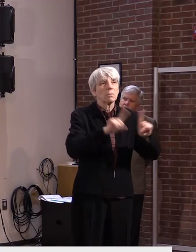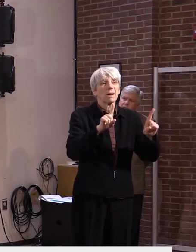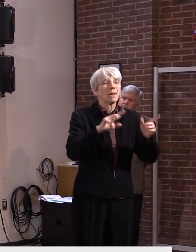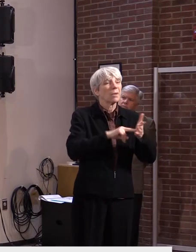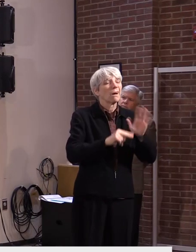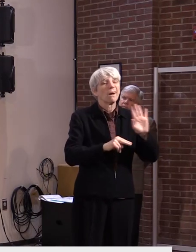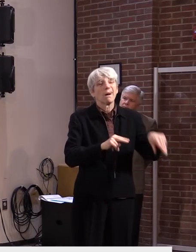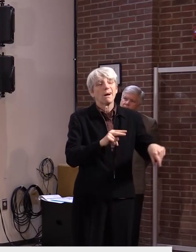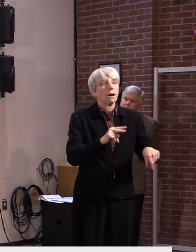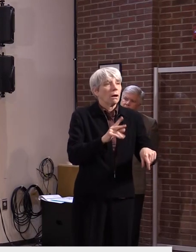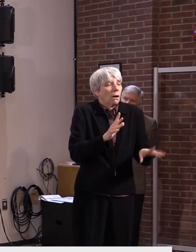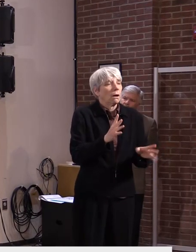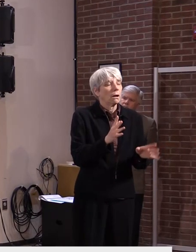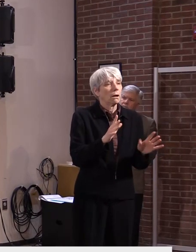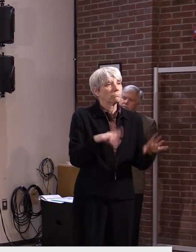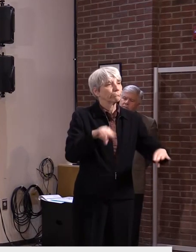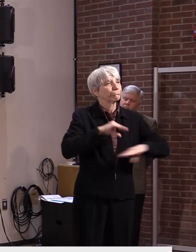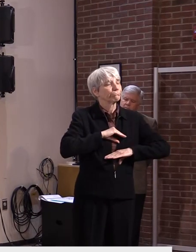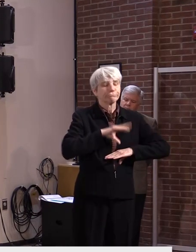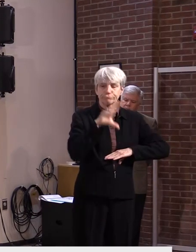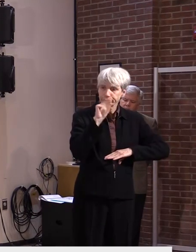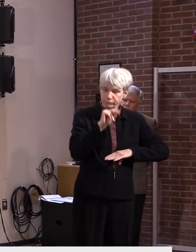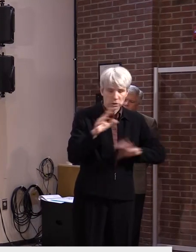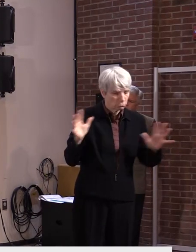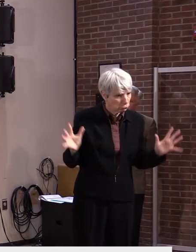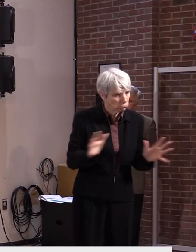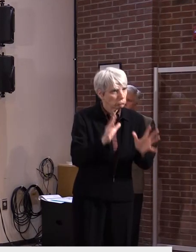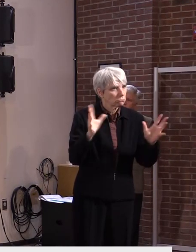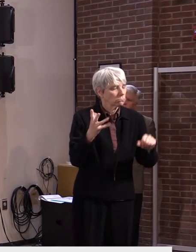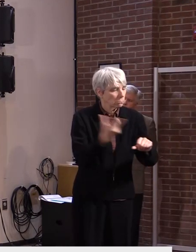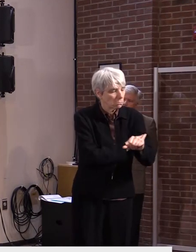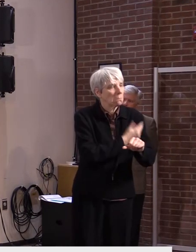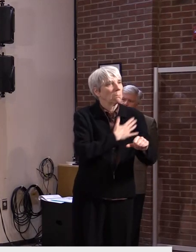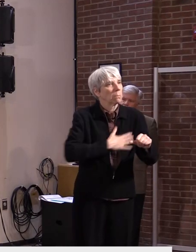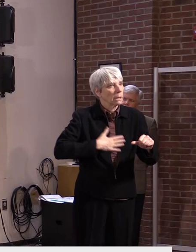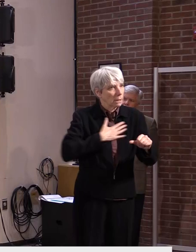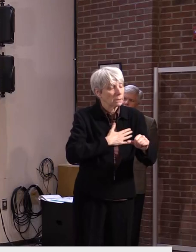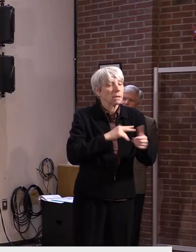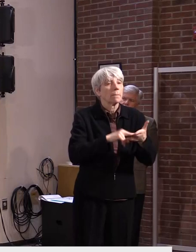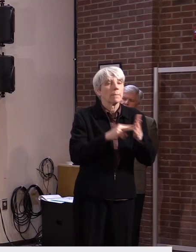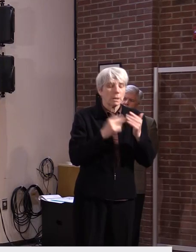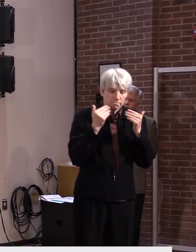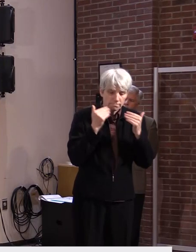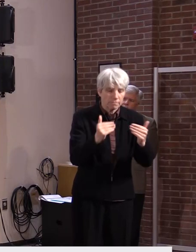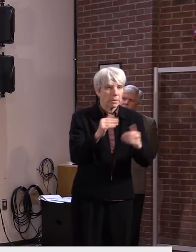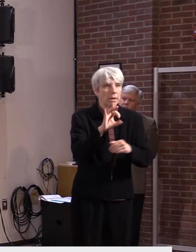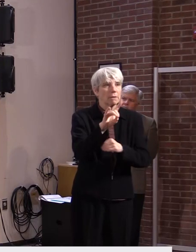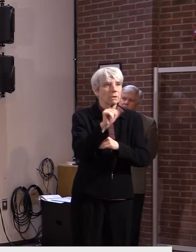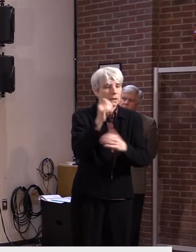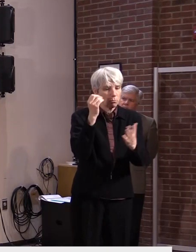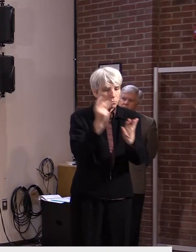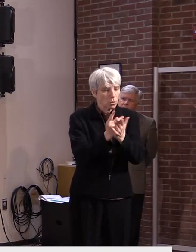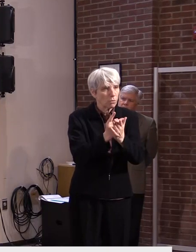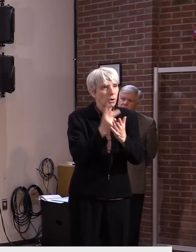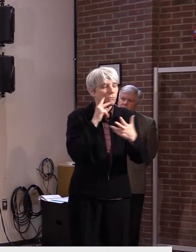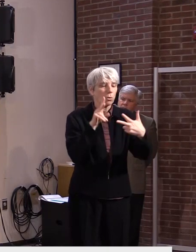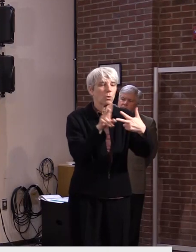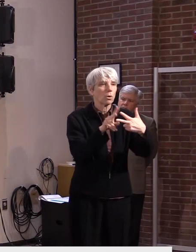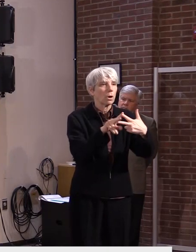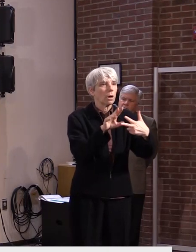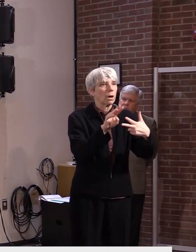getting people vaccinated. That includes moving forward on FDA approval of boosters for Moderna and